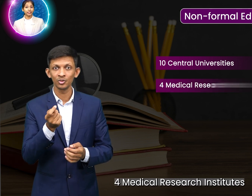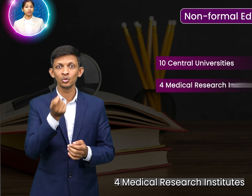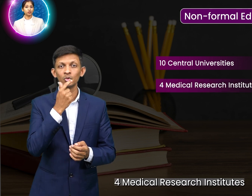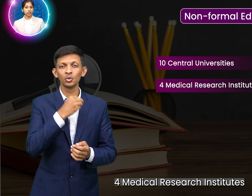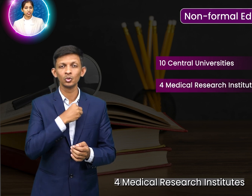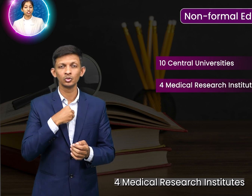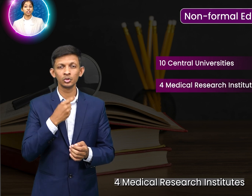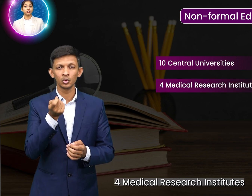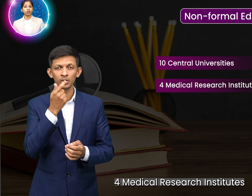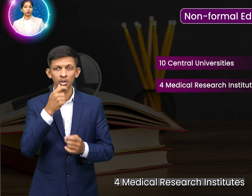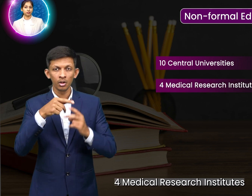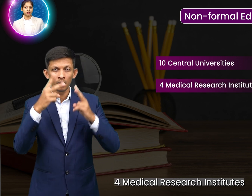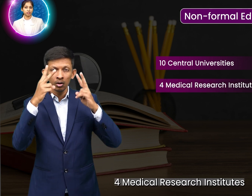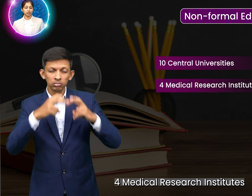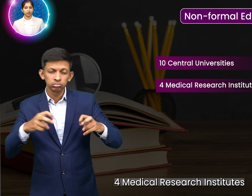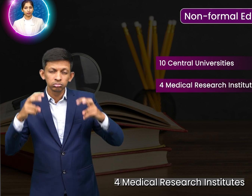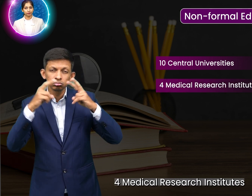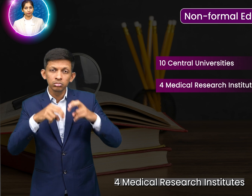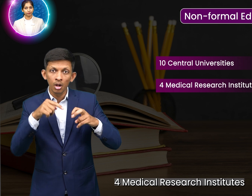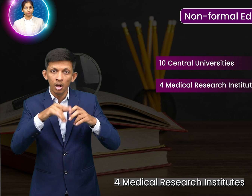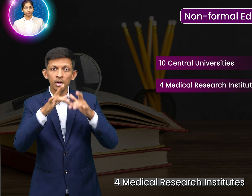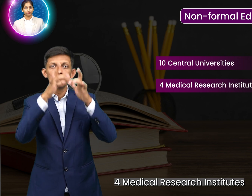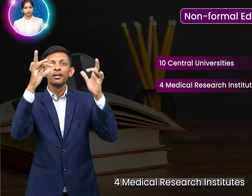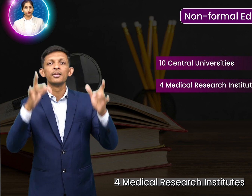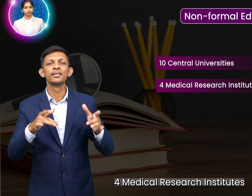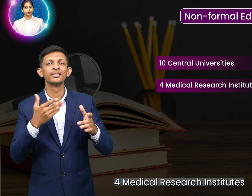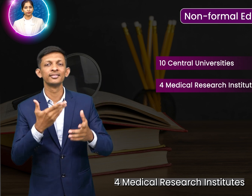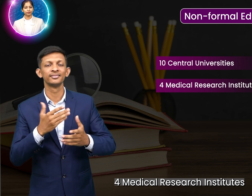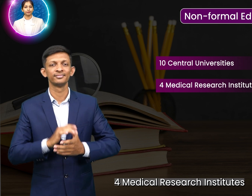4 Medical Research Institutes,